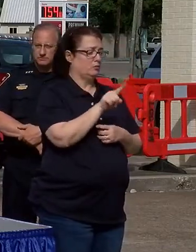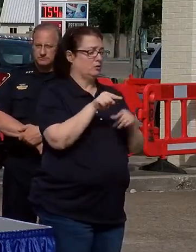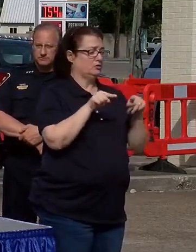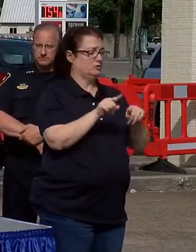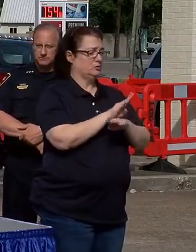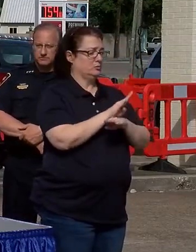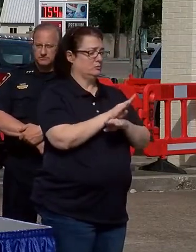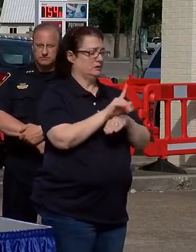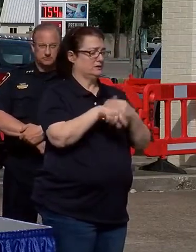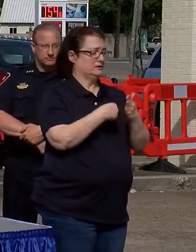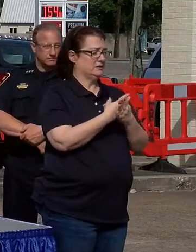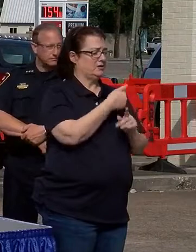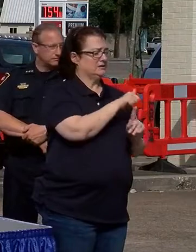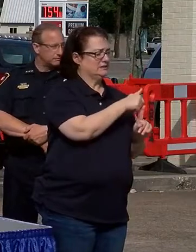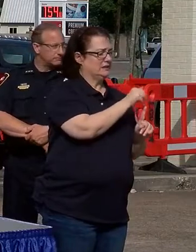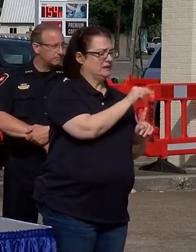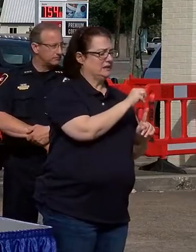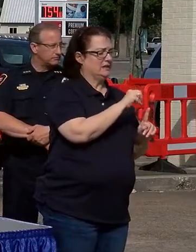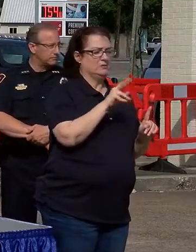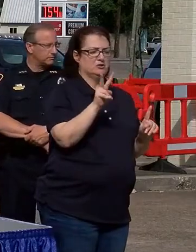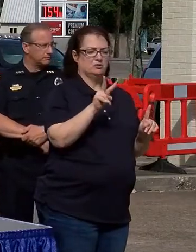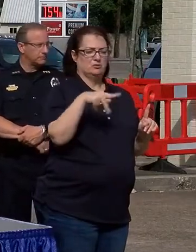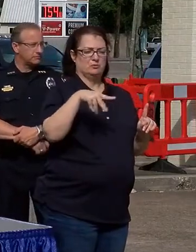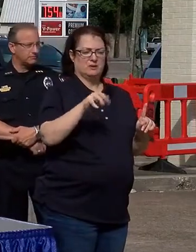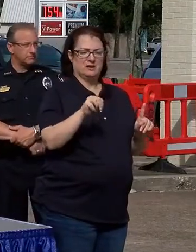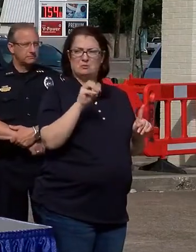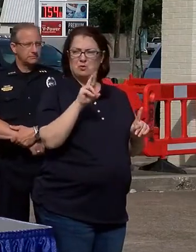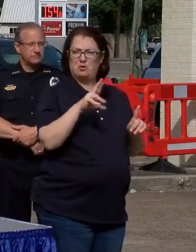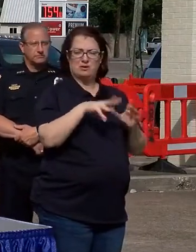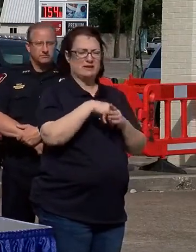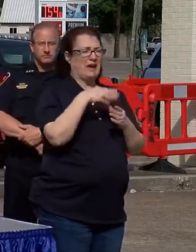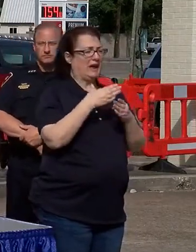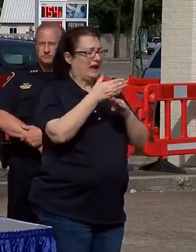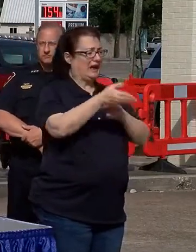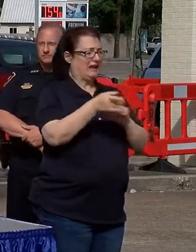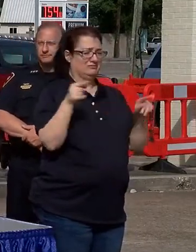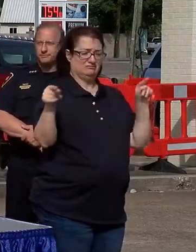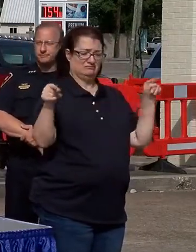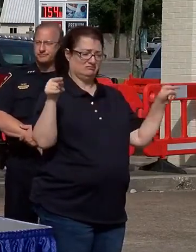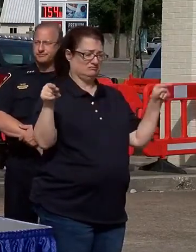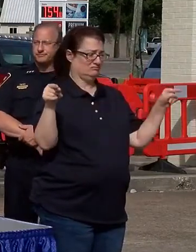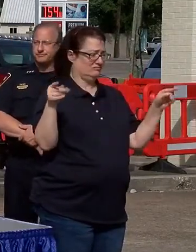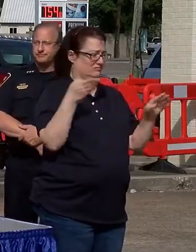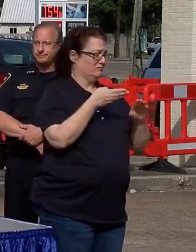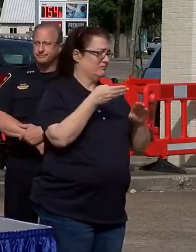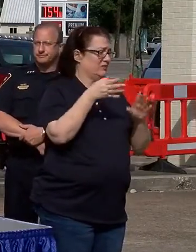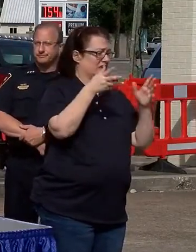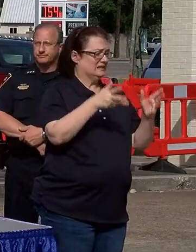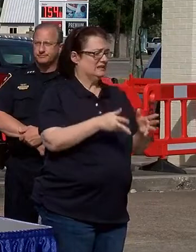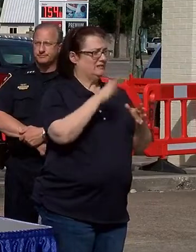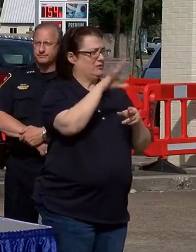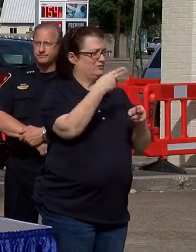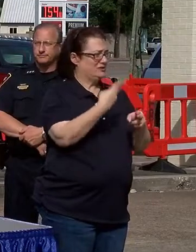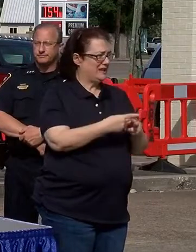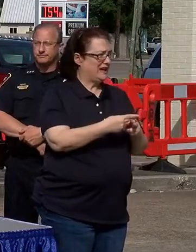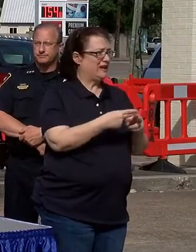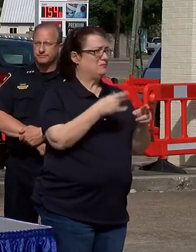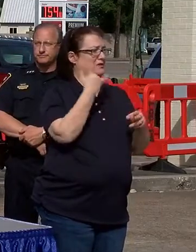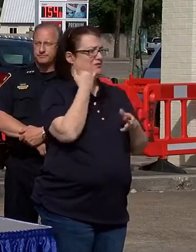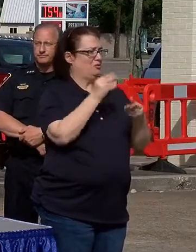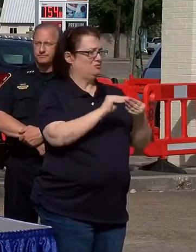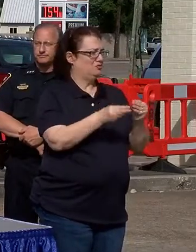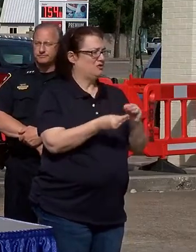hours, 10 a.m. to 2 p.m., or if it's outside those hours, please call. Leave your name, leave a point of contact. We are